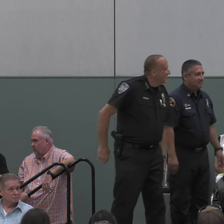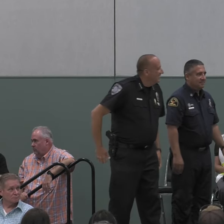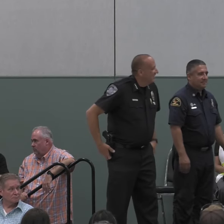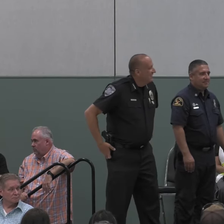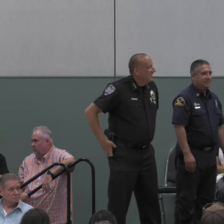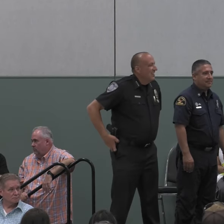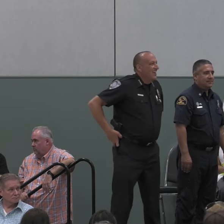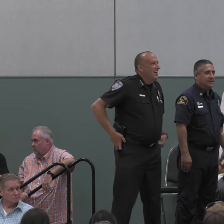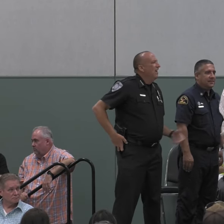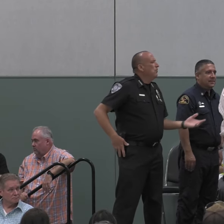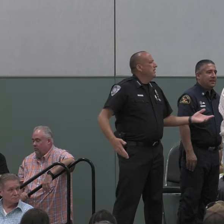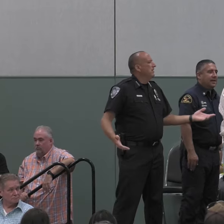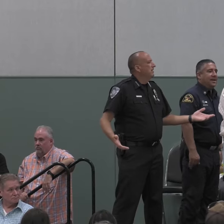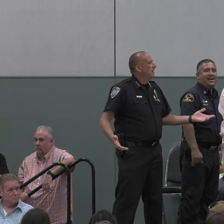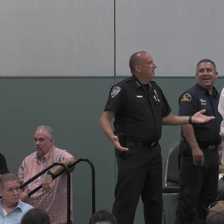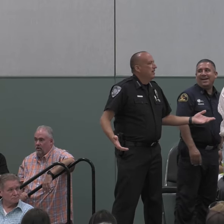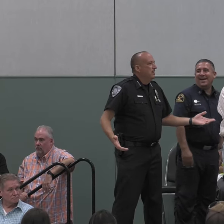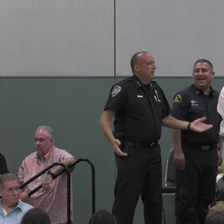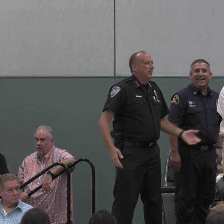He talks too much.